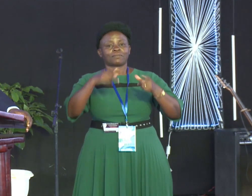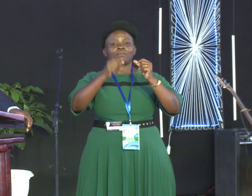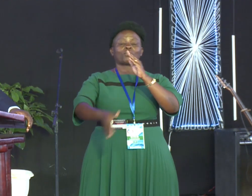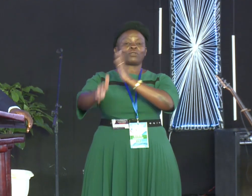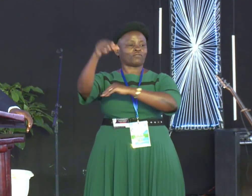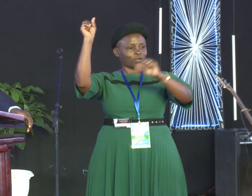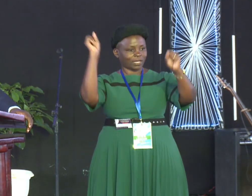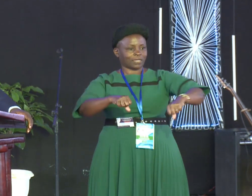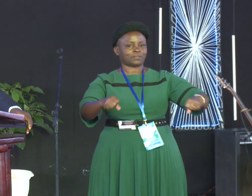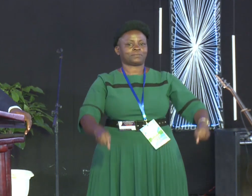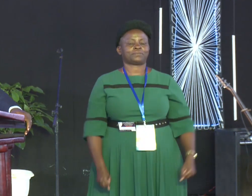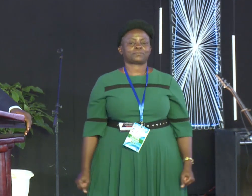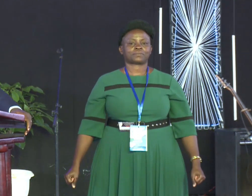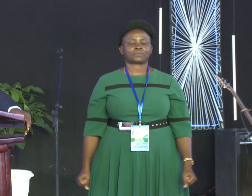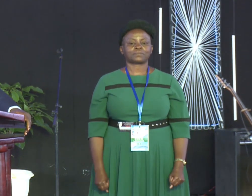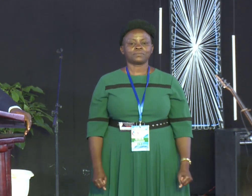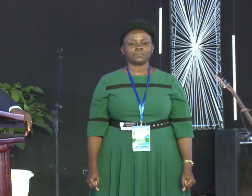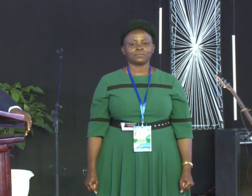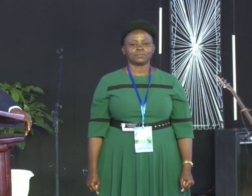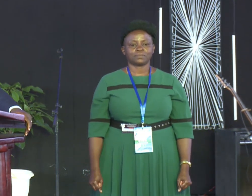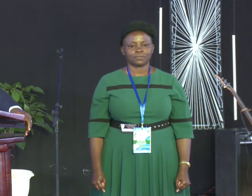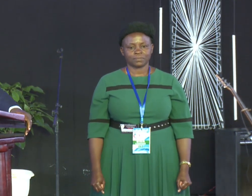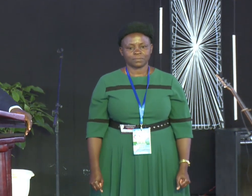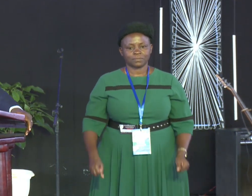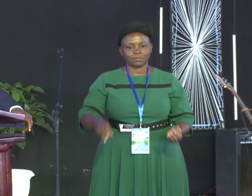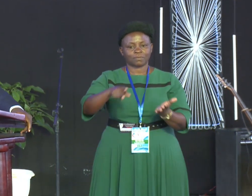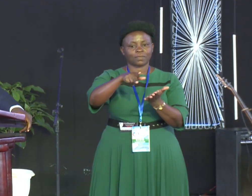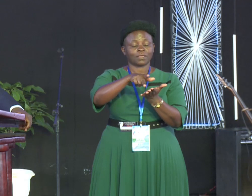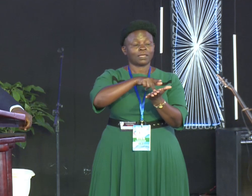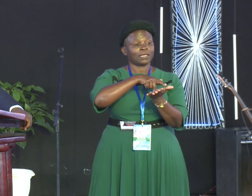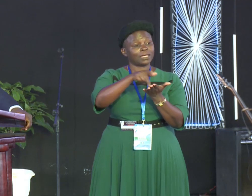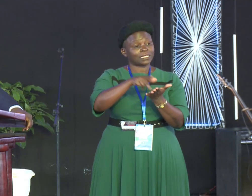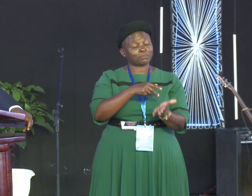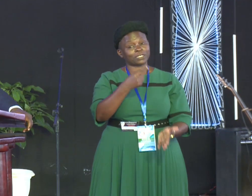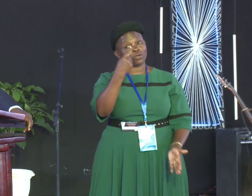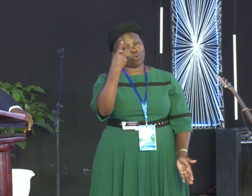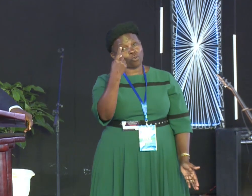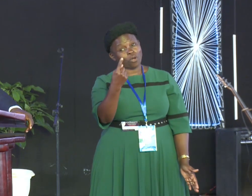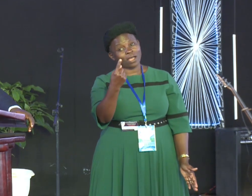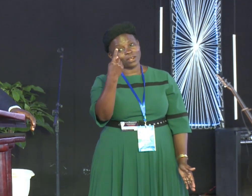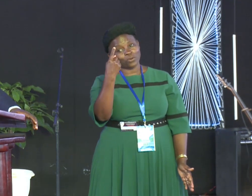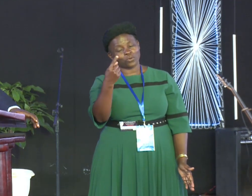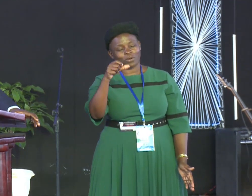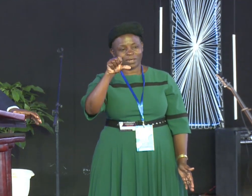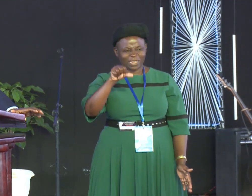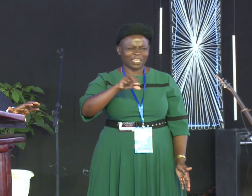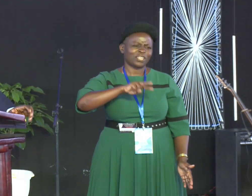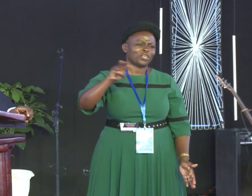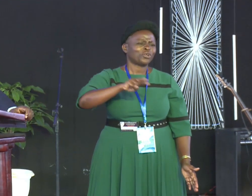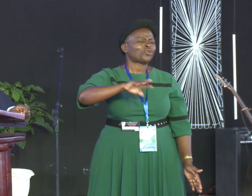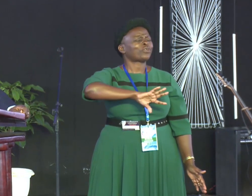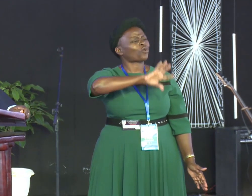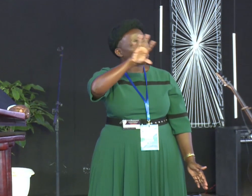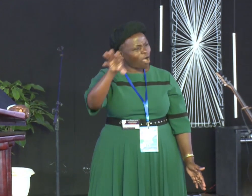Katonda. The word of God. Mwandisi wa Zaburi ya 119. The writer of Psalms 119. Ojja kujisoma yonna eyogera ku kigambo